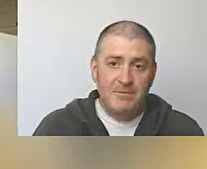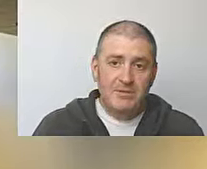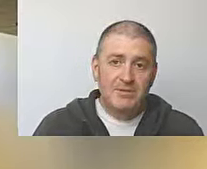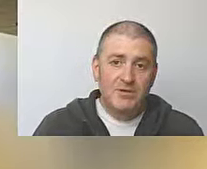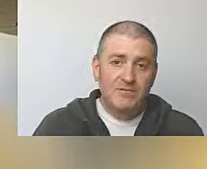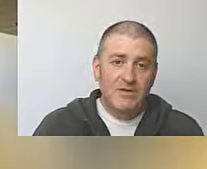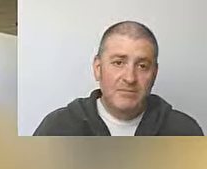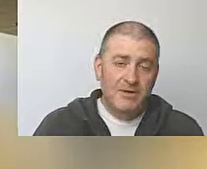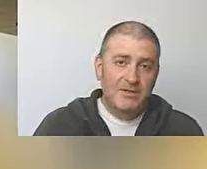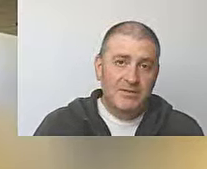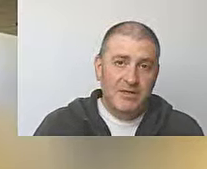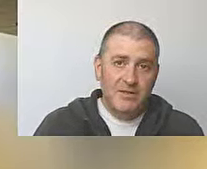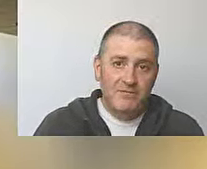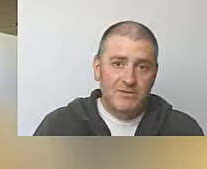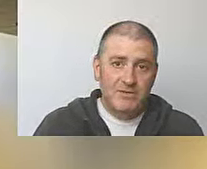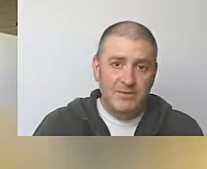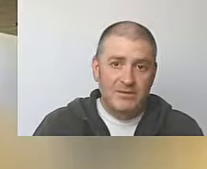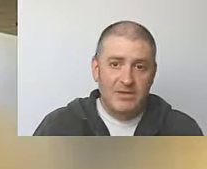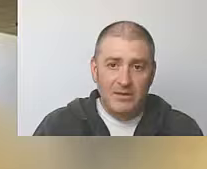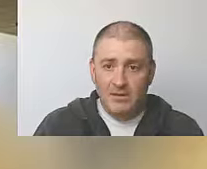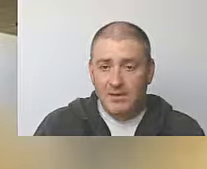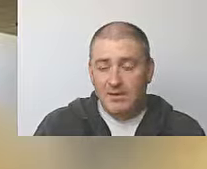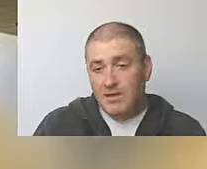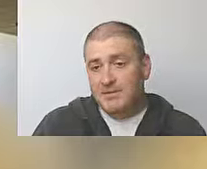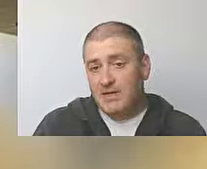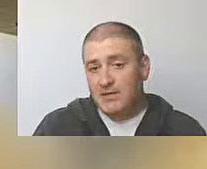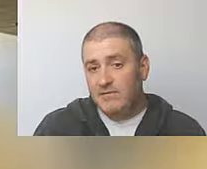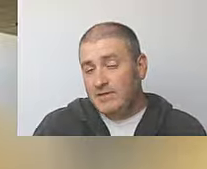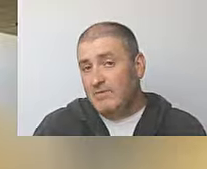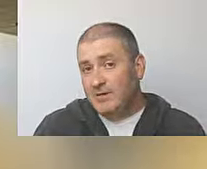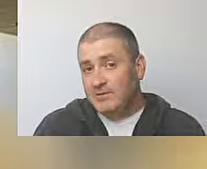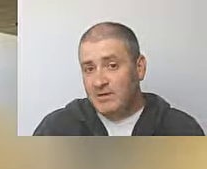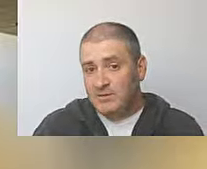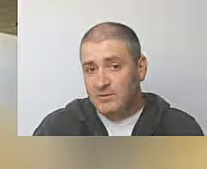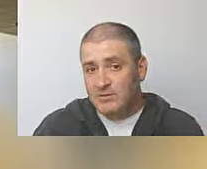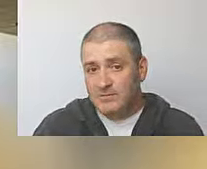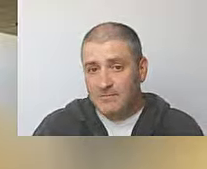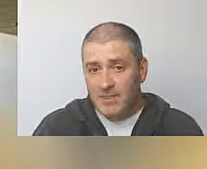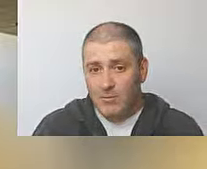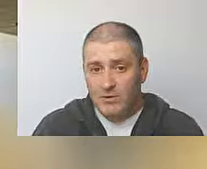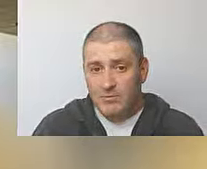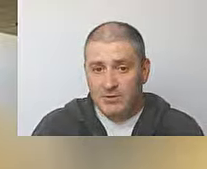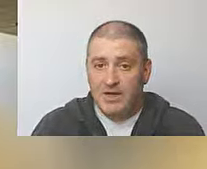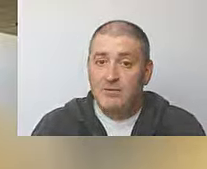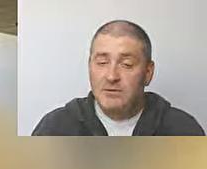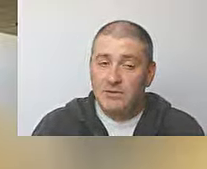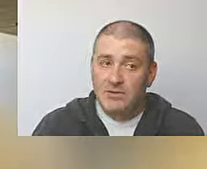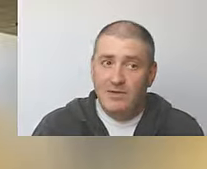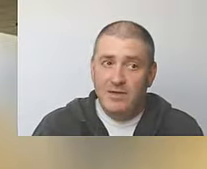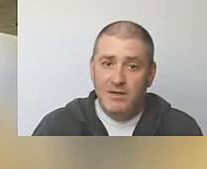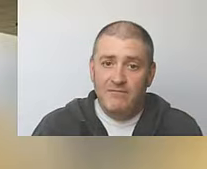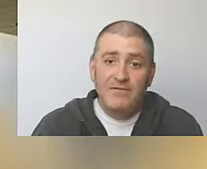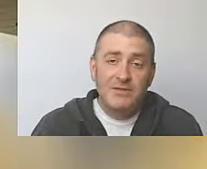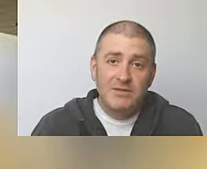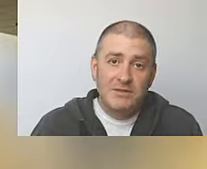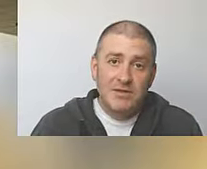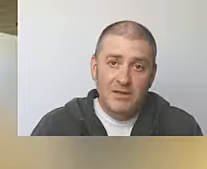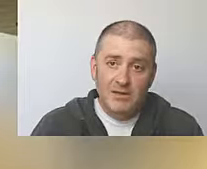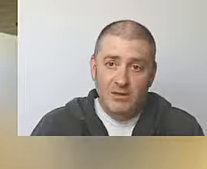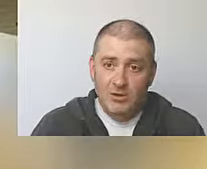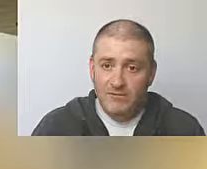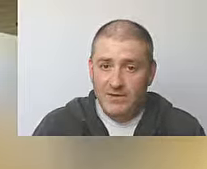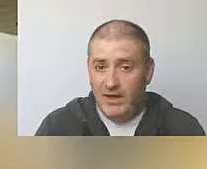and members of the blind and low vision community coming together for demos and talks, with a push out to the fifth